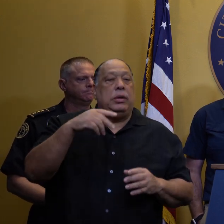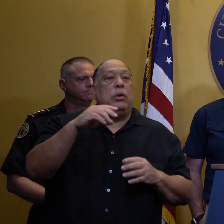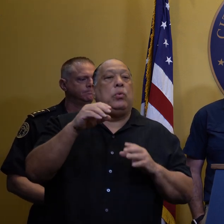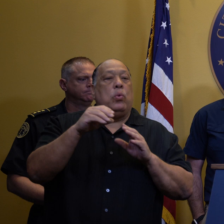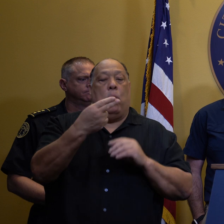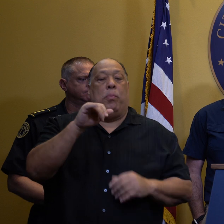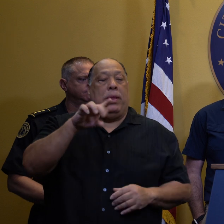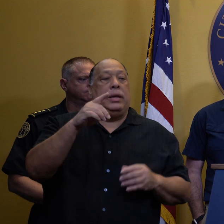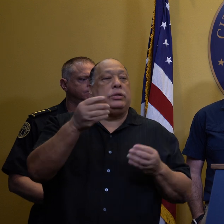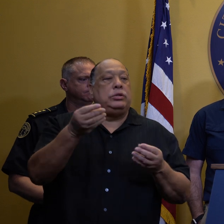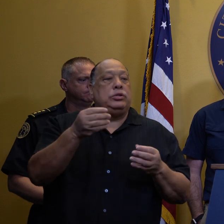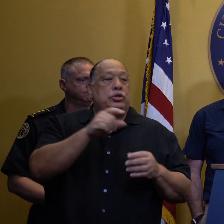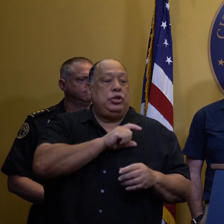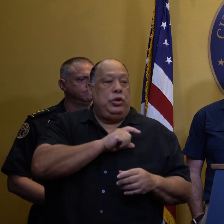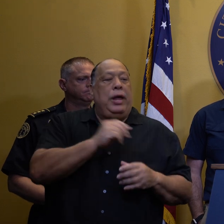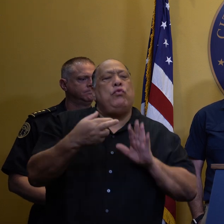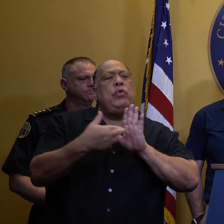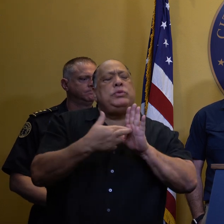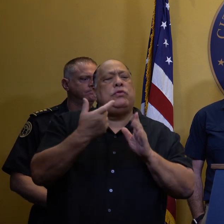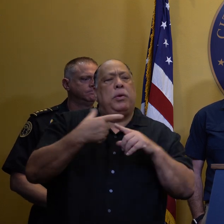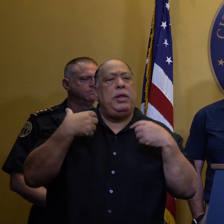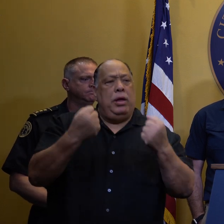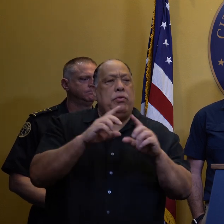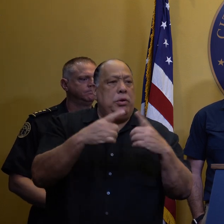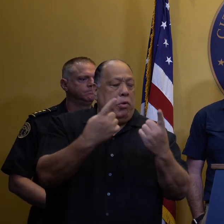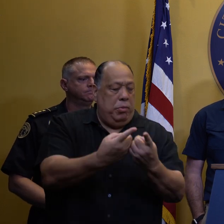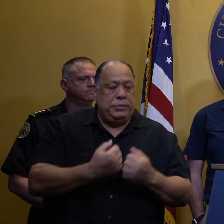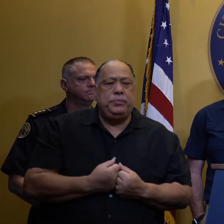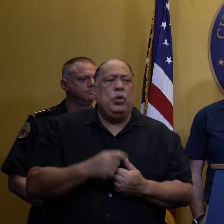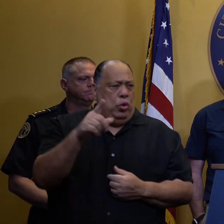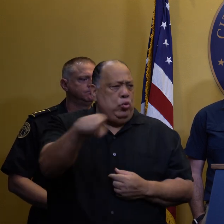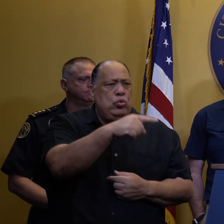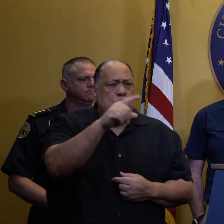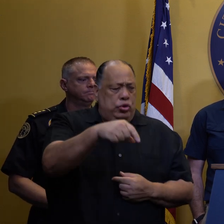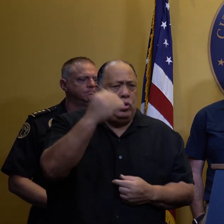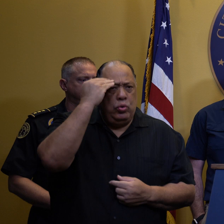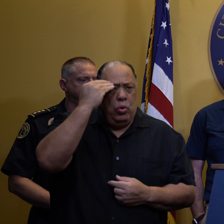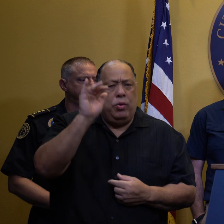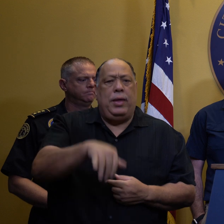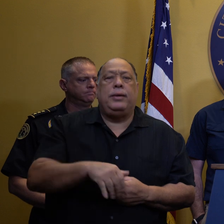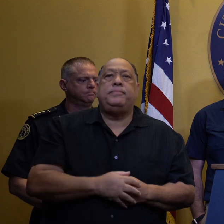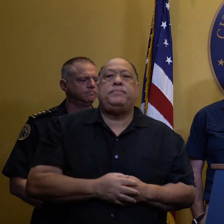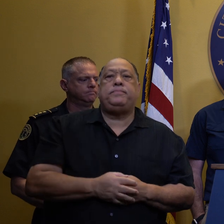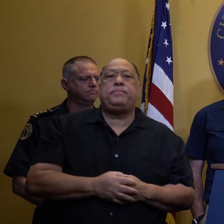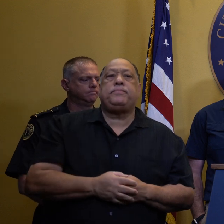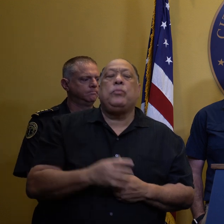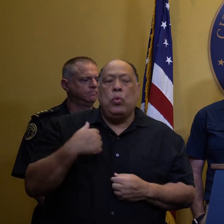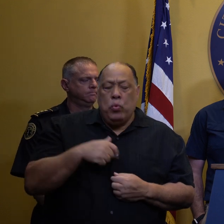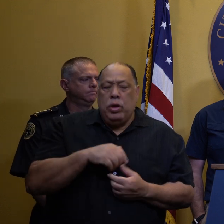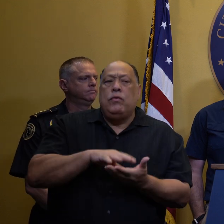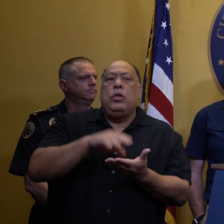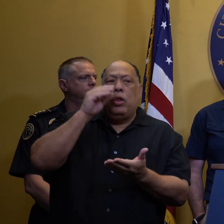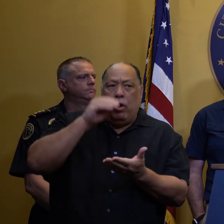with us, and representatives from our Health Department. You should know that, we